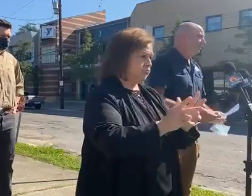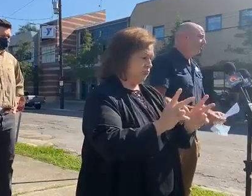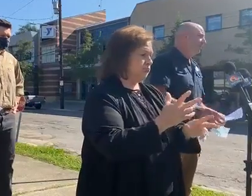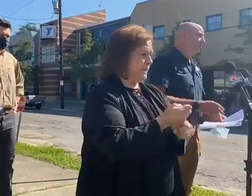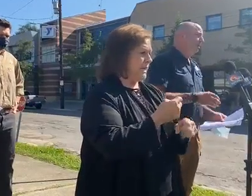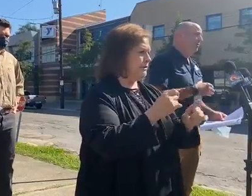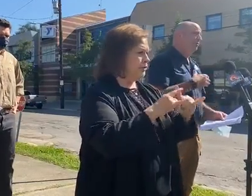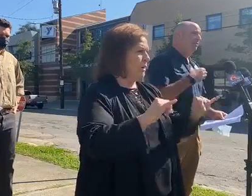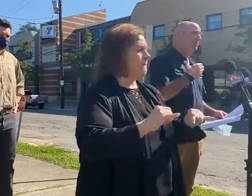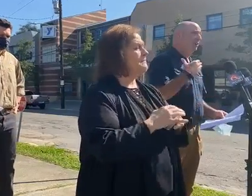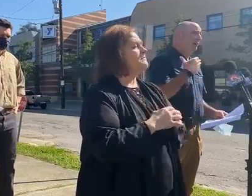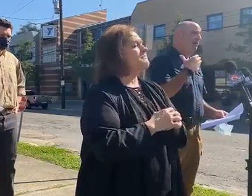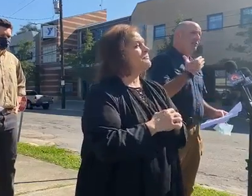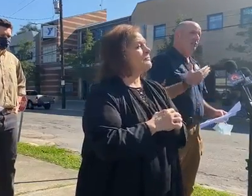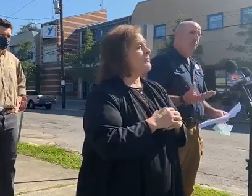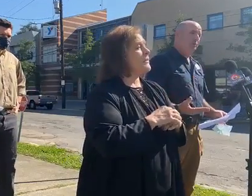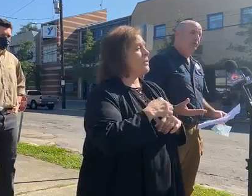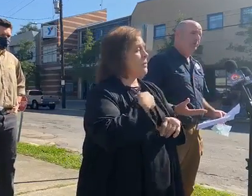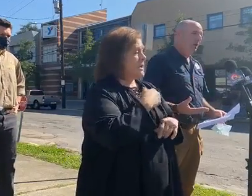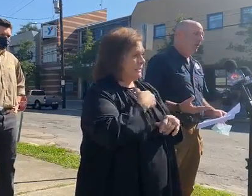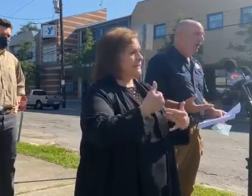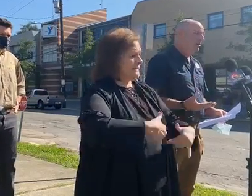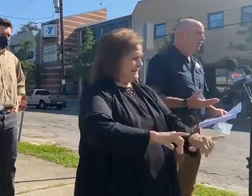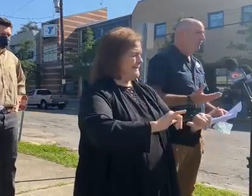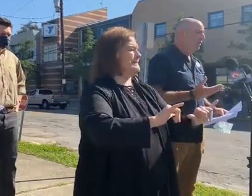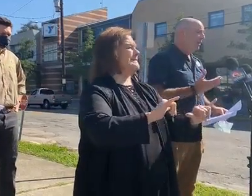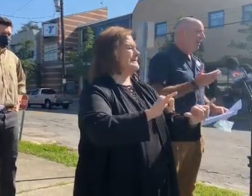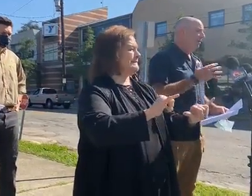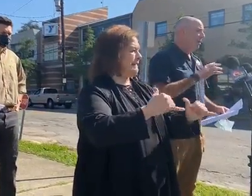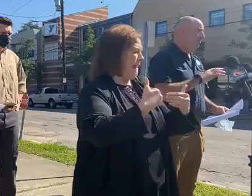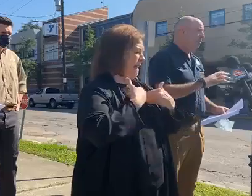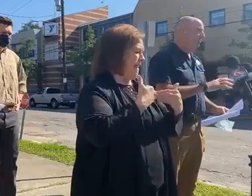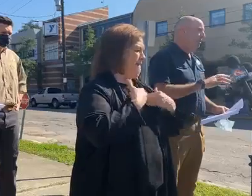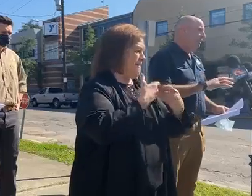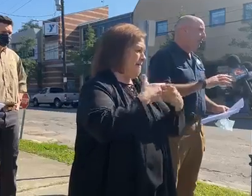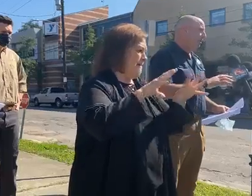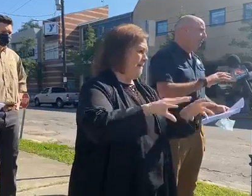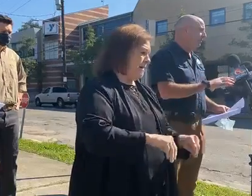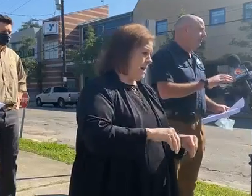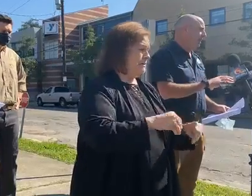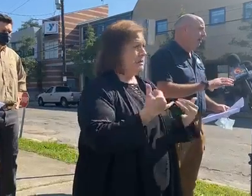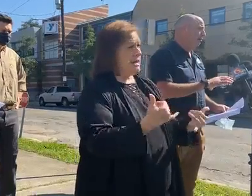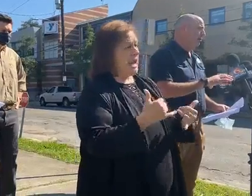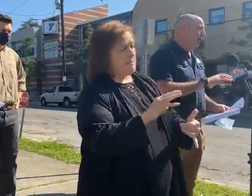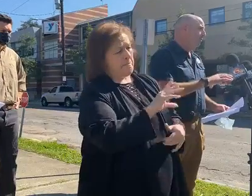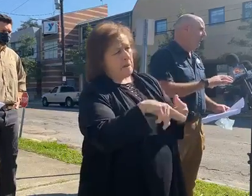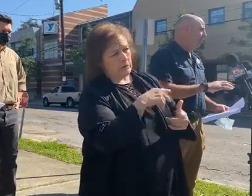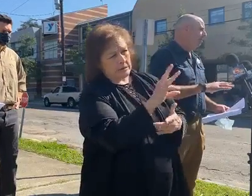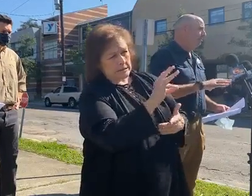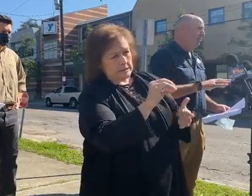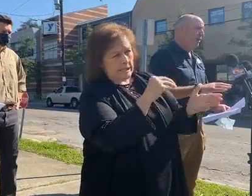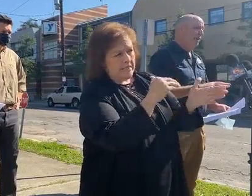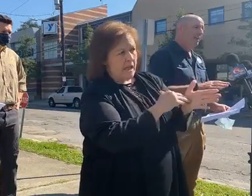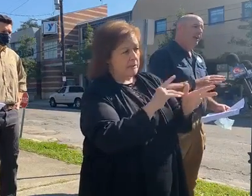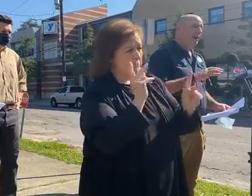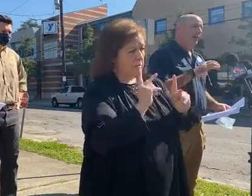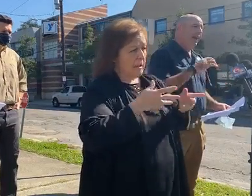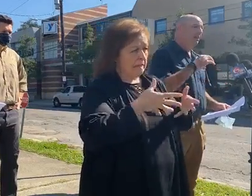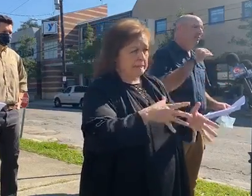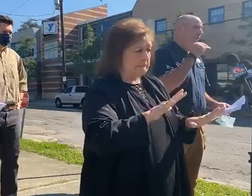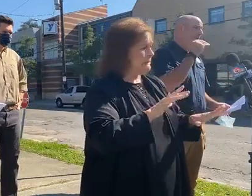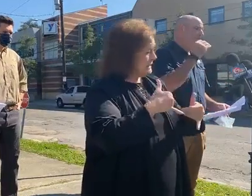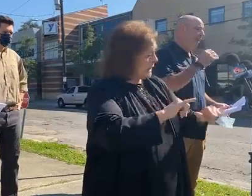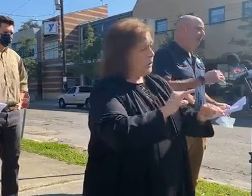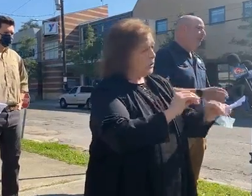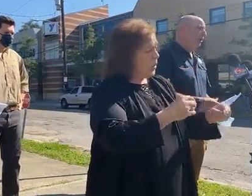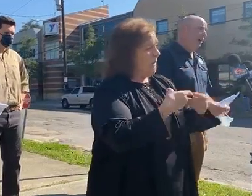also like to say that we are still obviously experiencing power outages. The numbers hovering down around 60,000 without power this morning. That